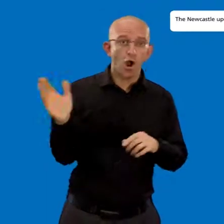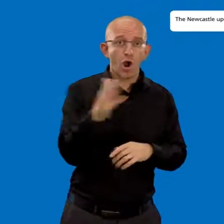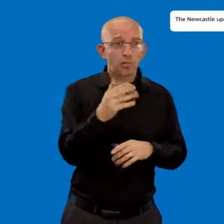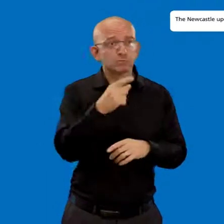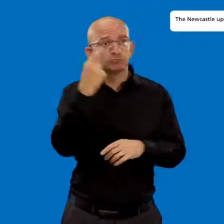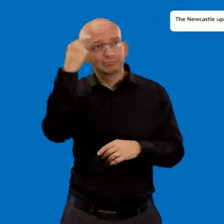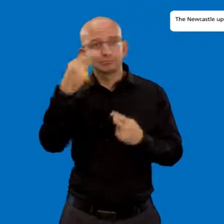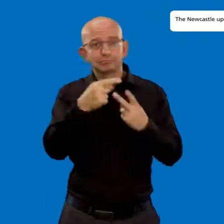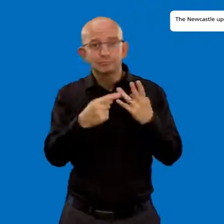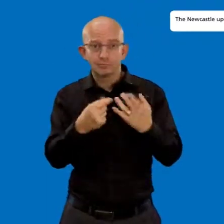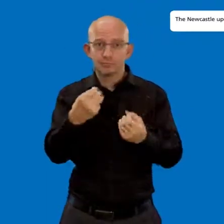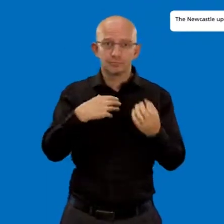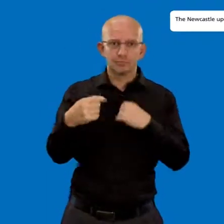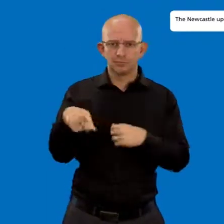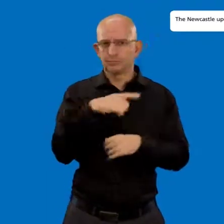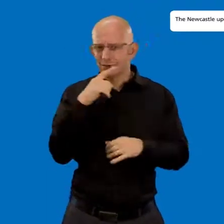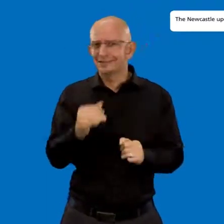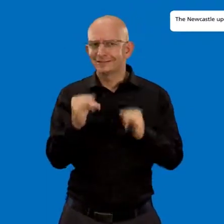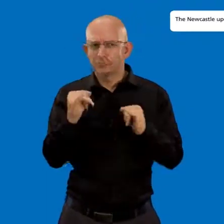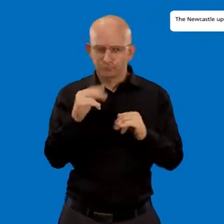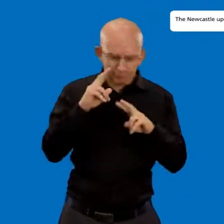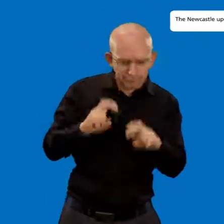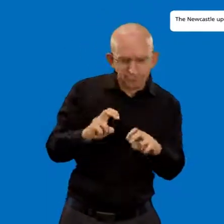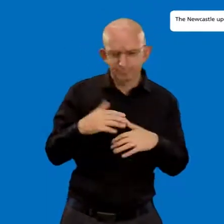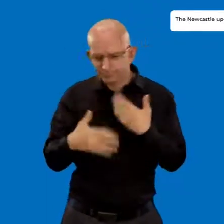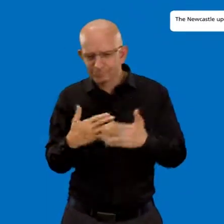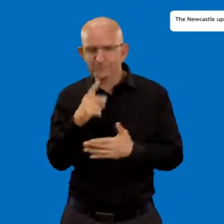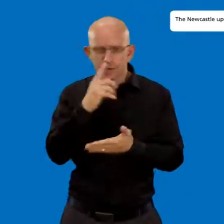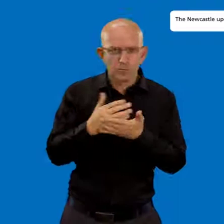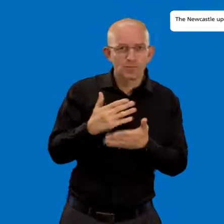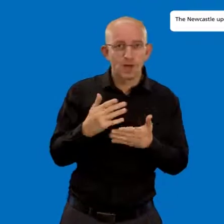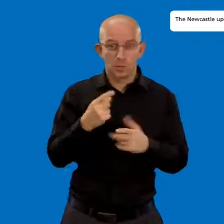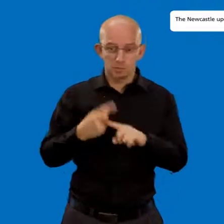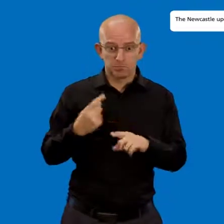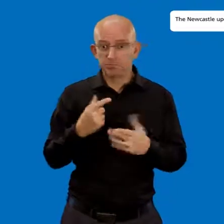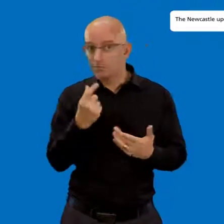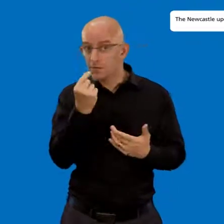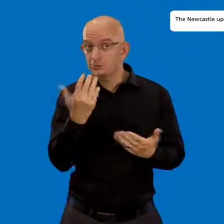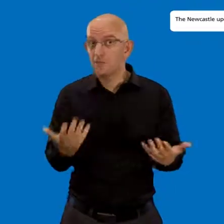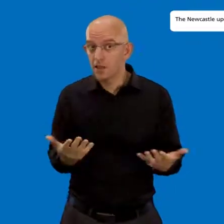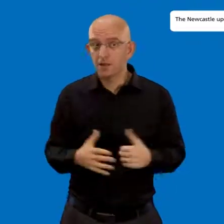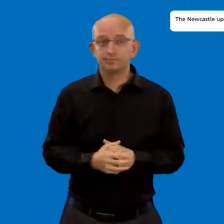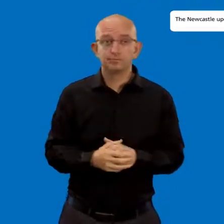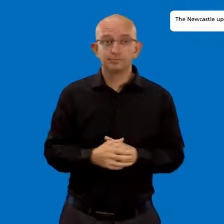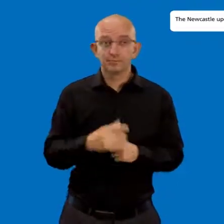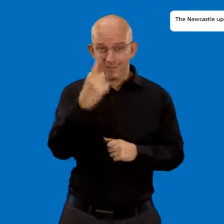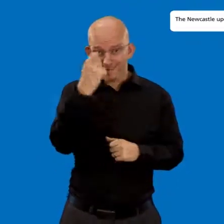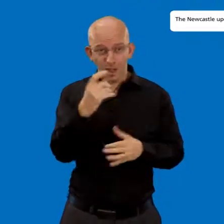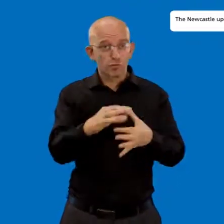pleasant experience. This suggestion will be taken seriously and, wherever possible, acted upon. You